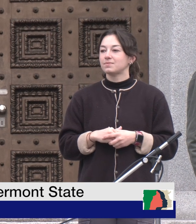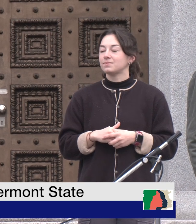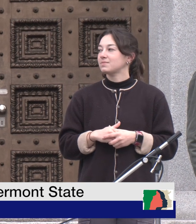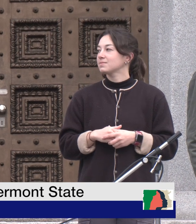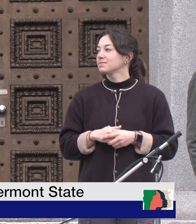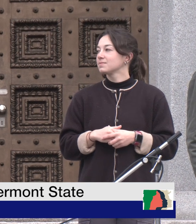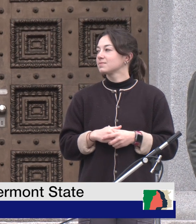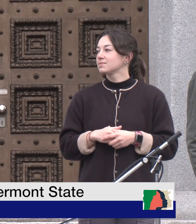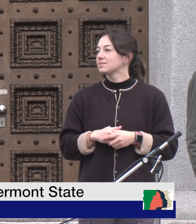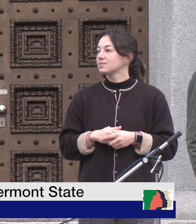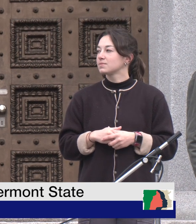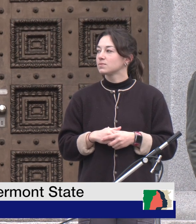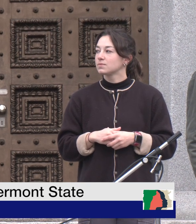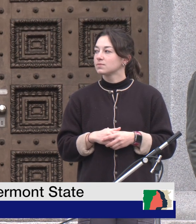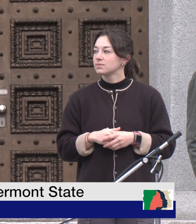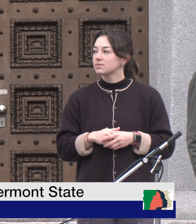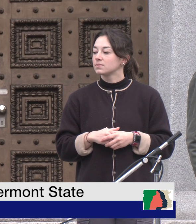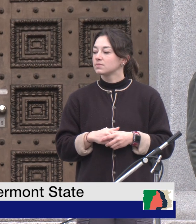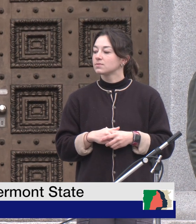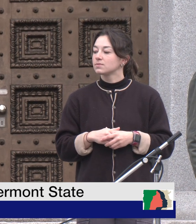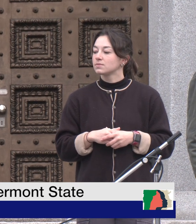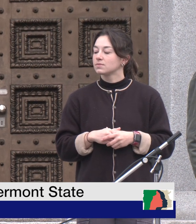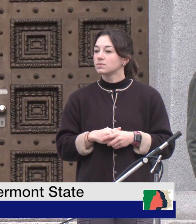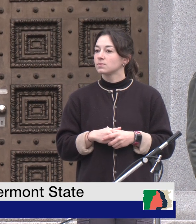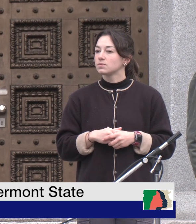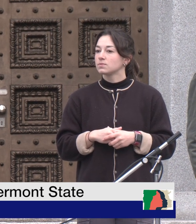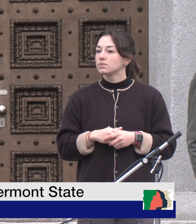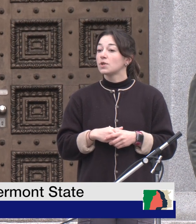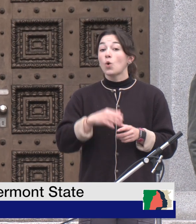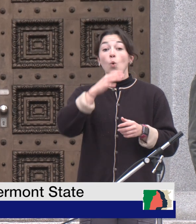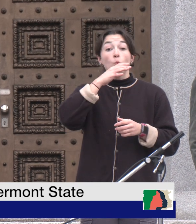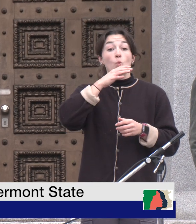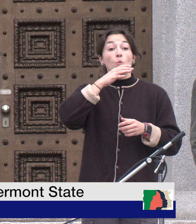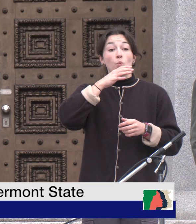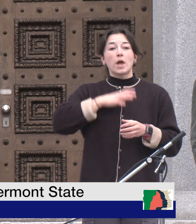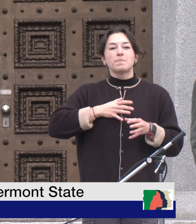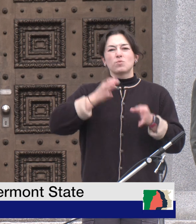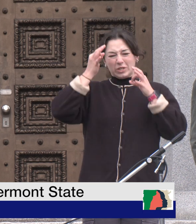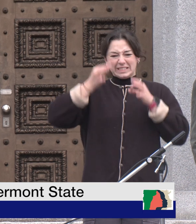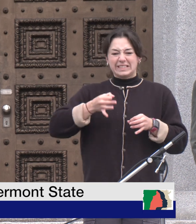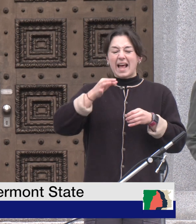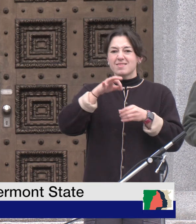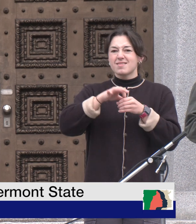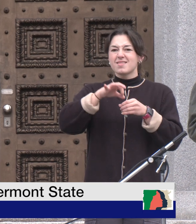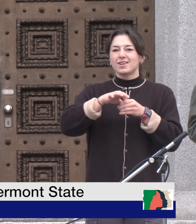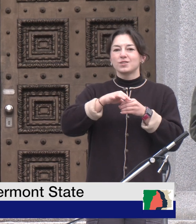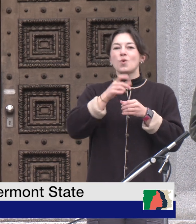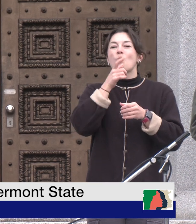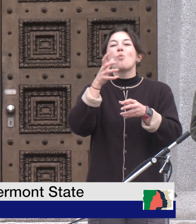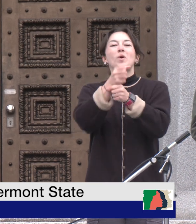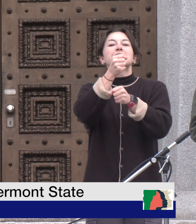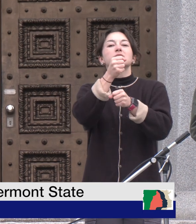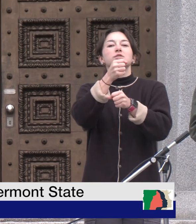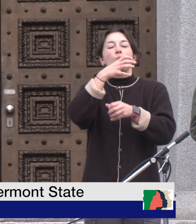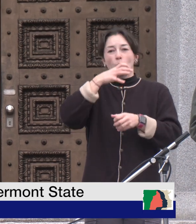It's women who are going to decide the outcome of this election.